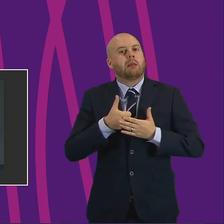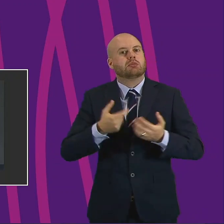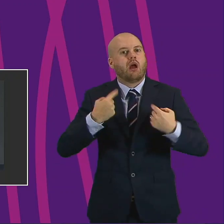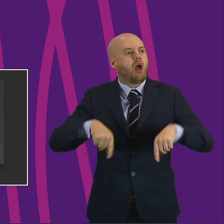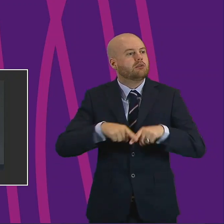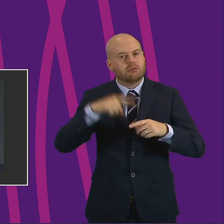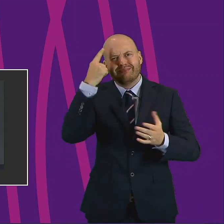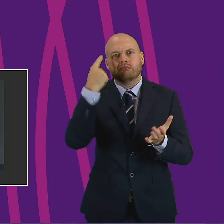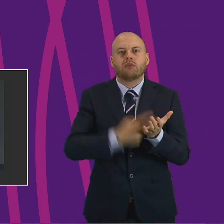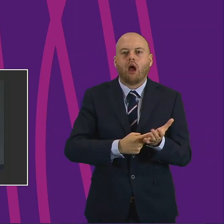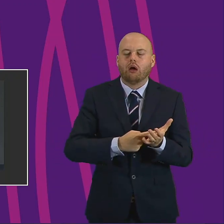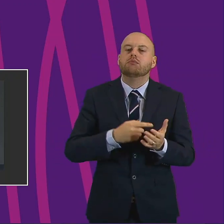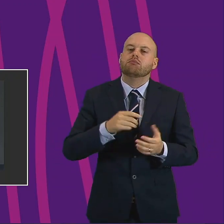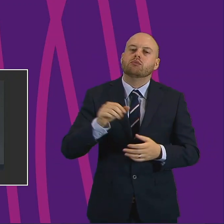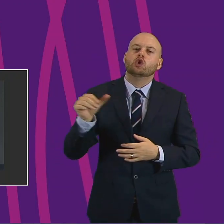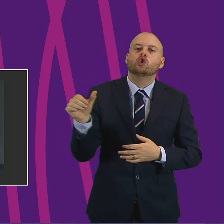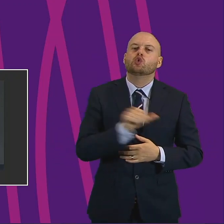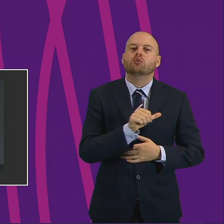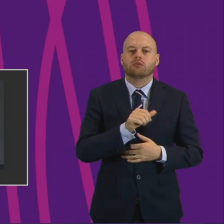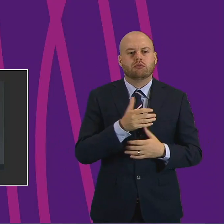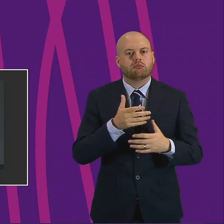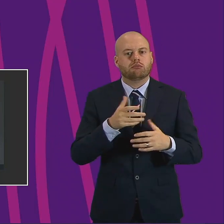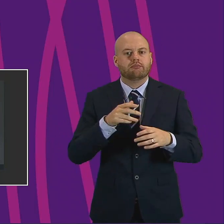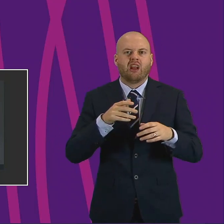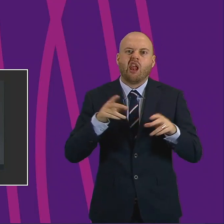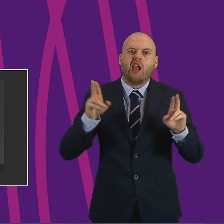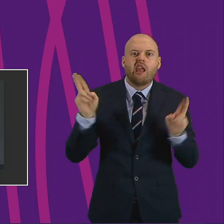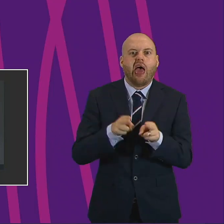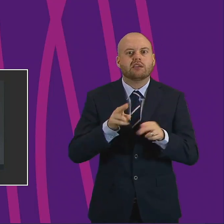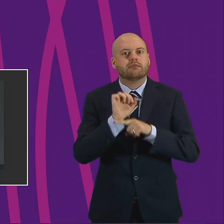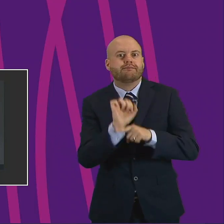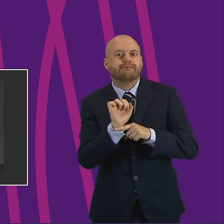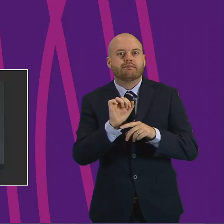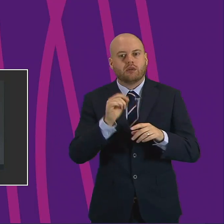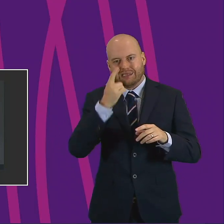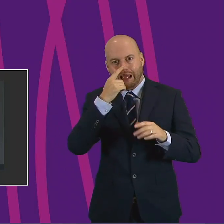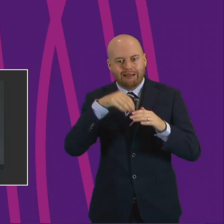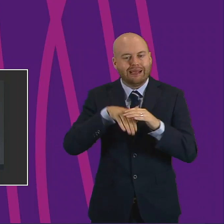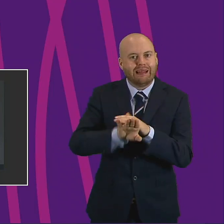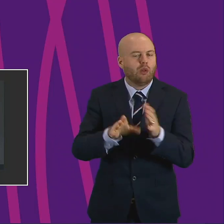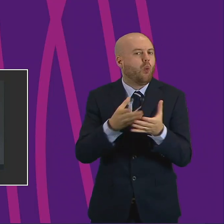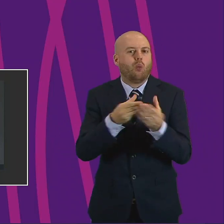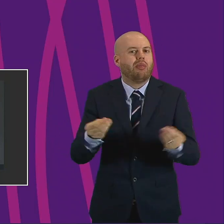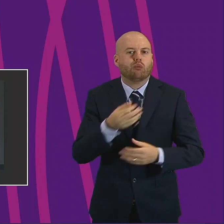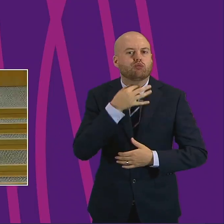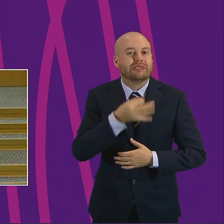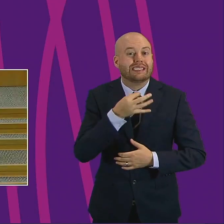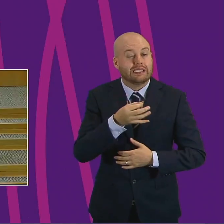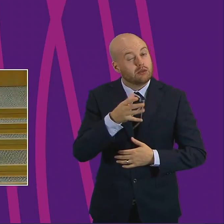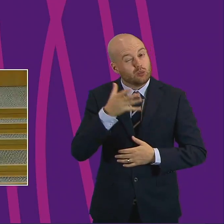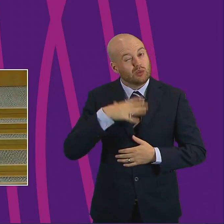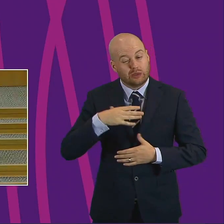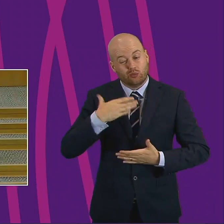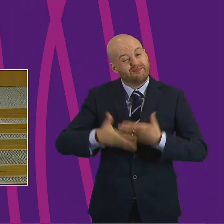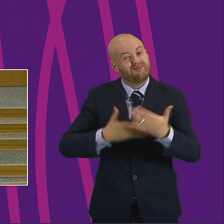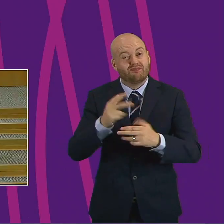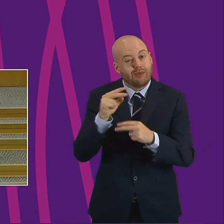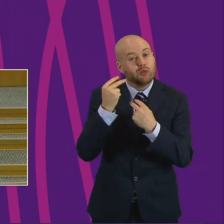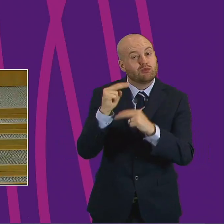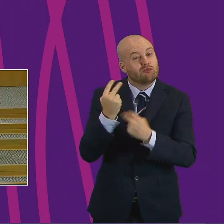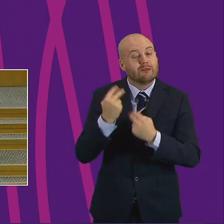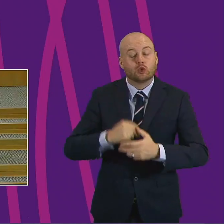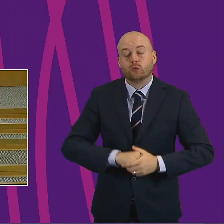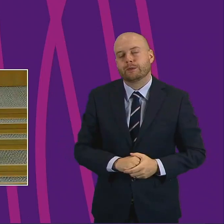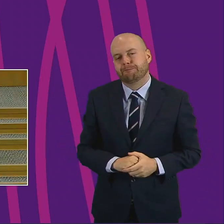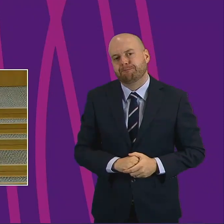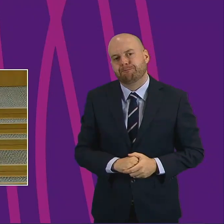putting pupils and teachers at undue risk, we will take that course of action. Jamie Green. Can I thank the Cabinet Secretary for